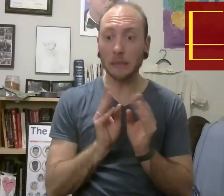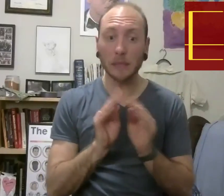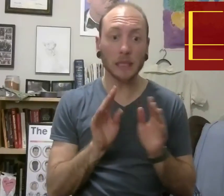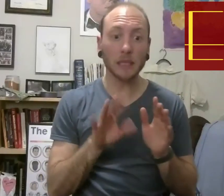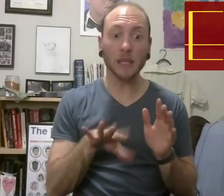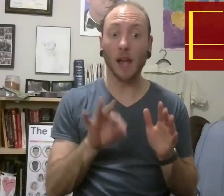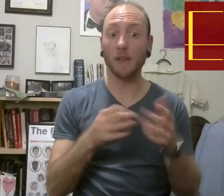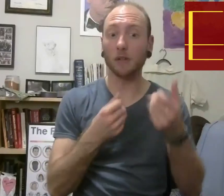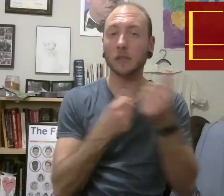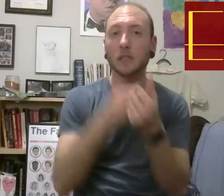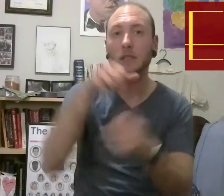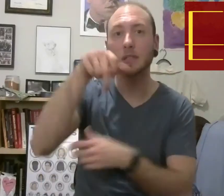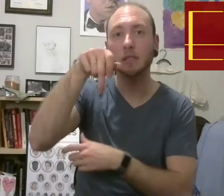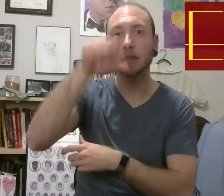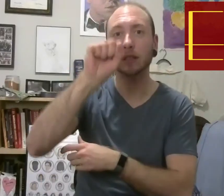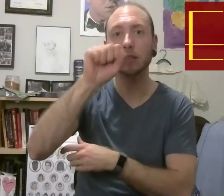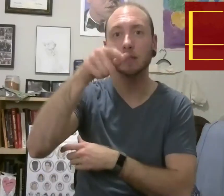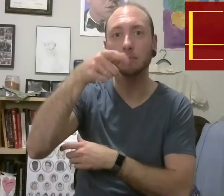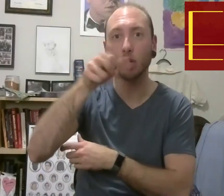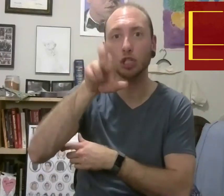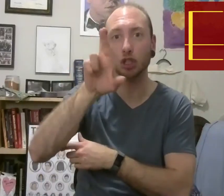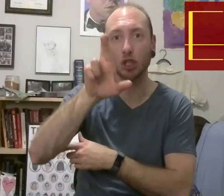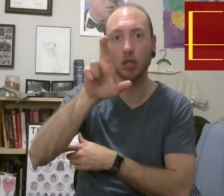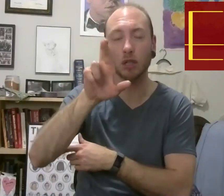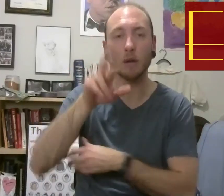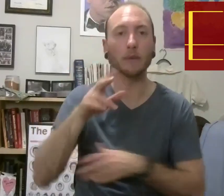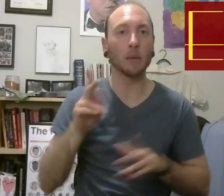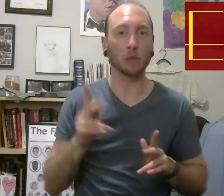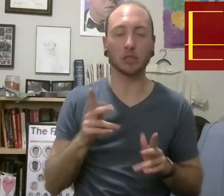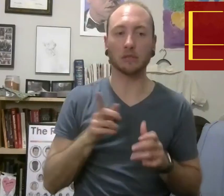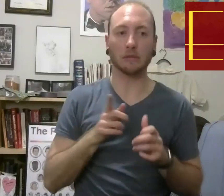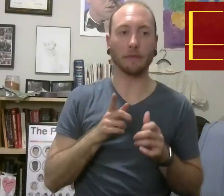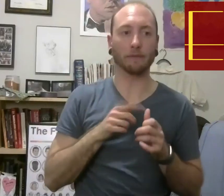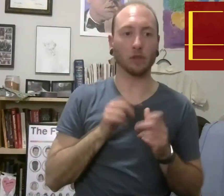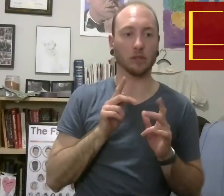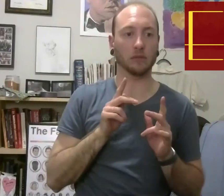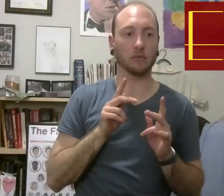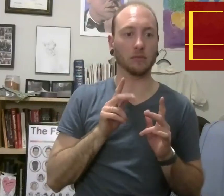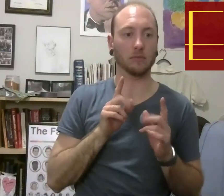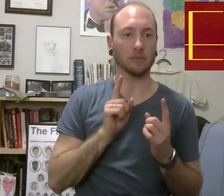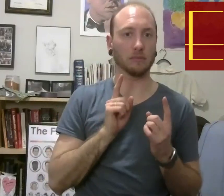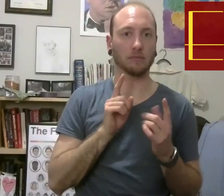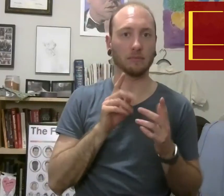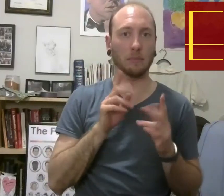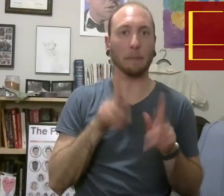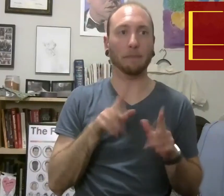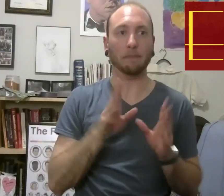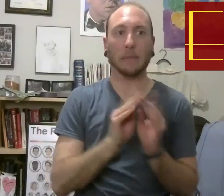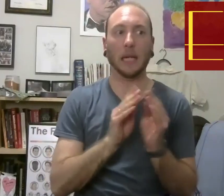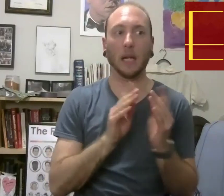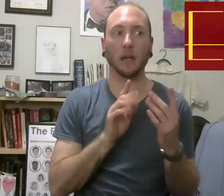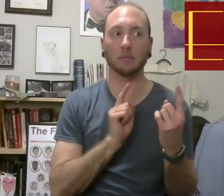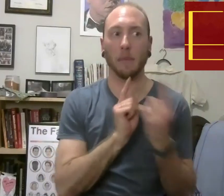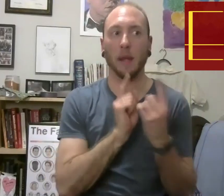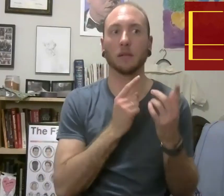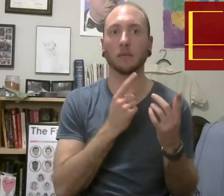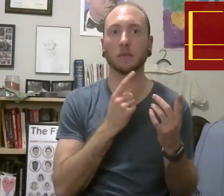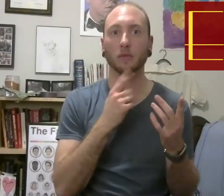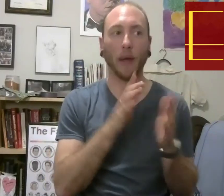someone I met at my first meeting. It was the person who told me to play the tape. And I started working with them that